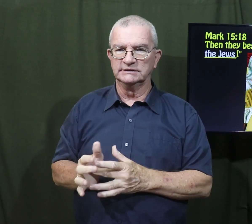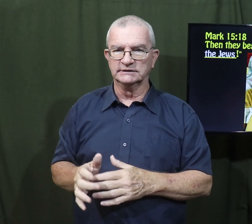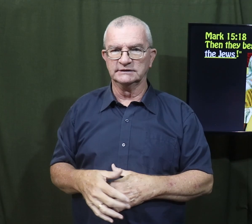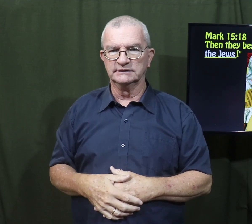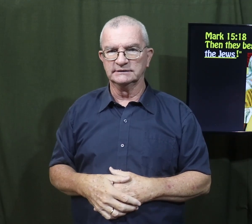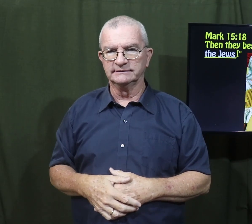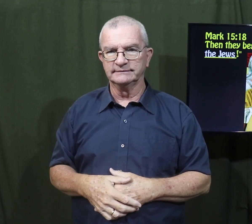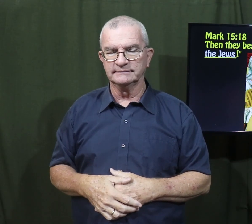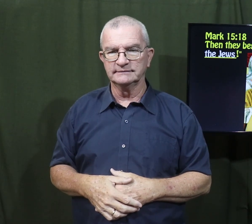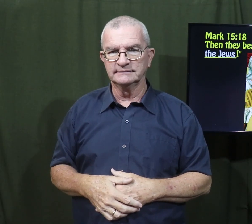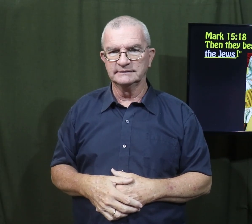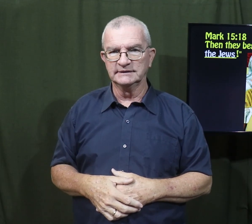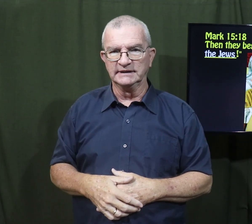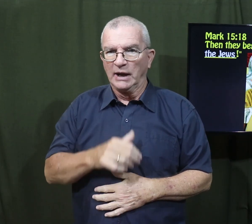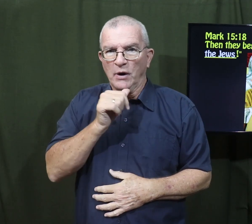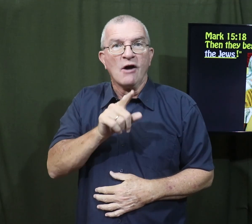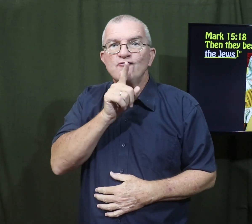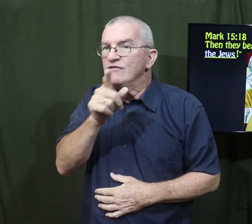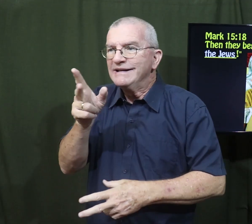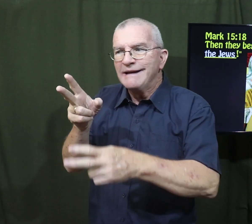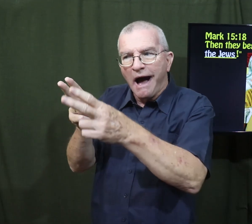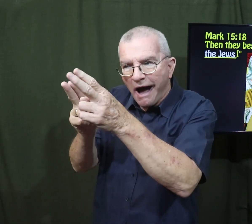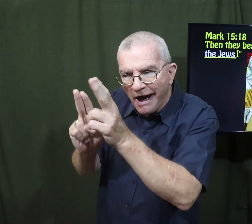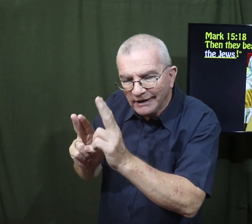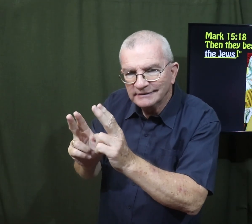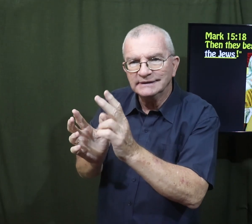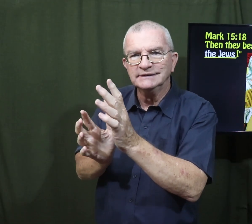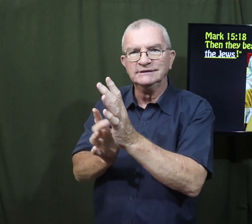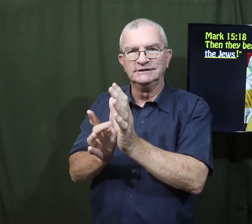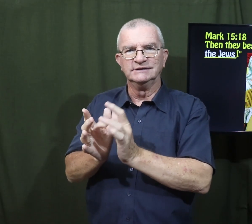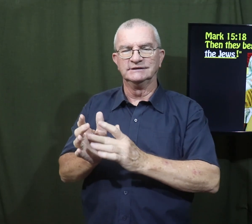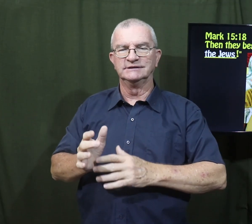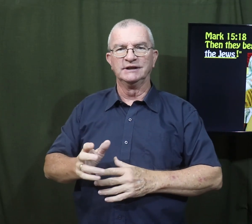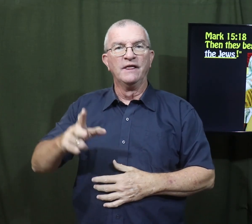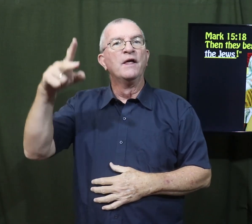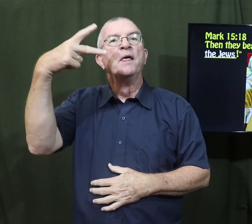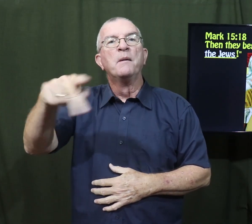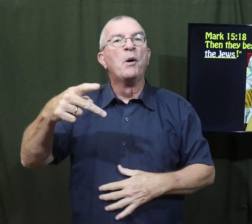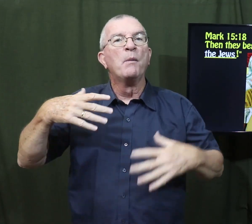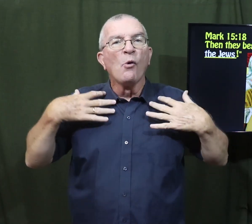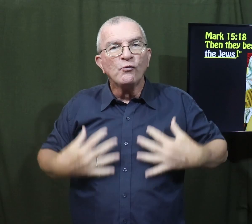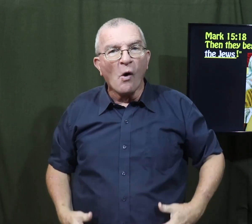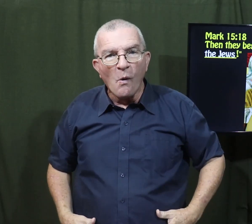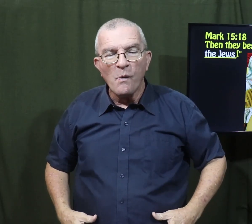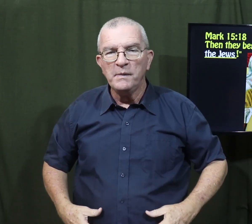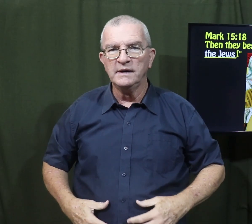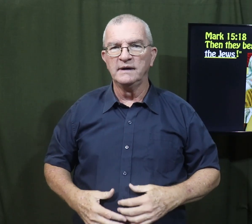to make fun of Jesus. They weren't really honoring Jesus with the purple